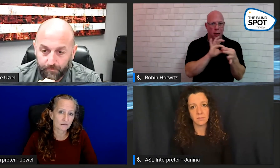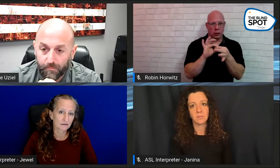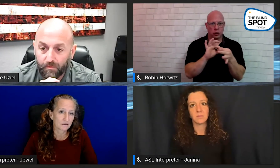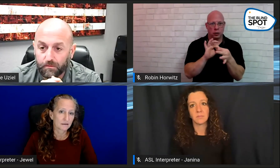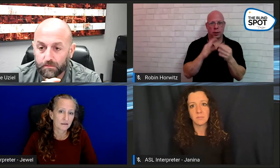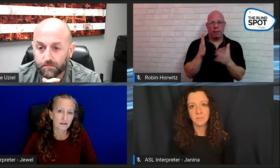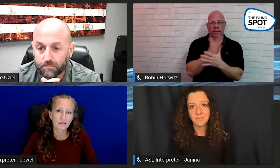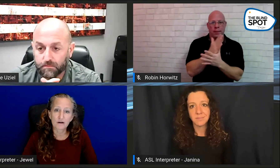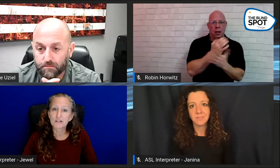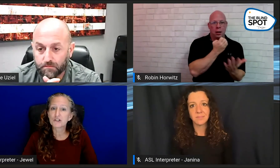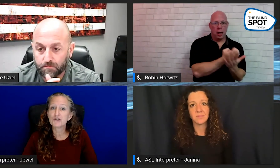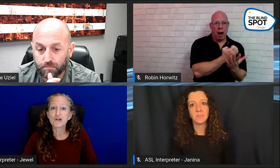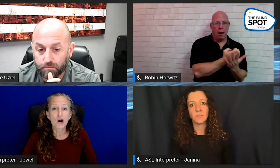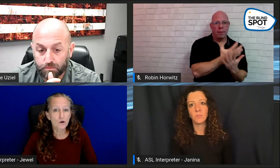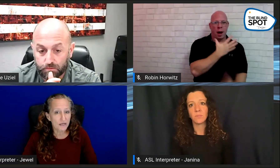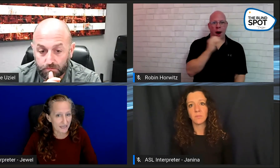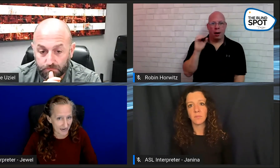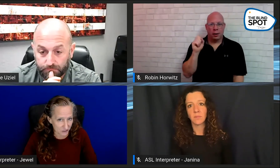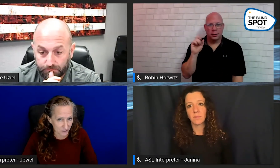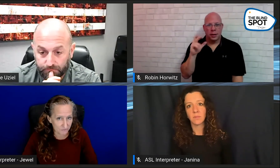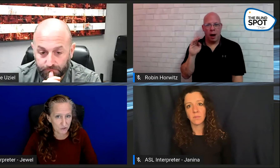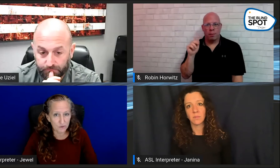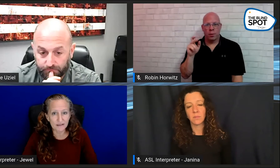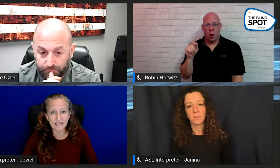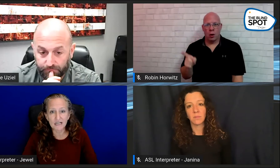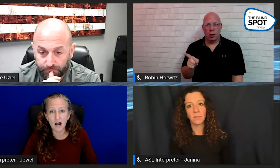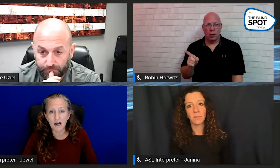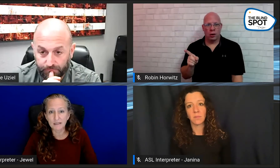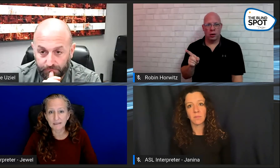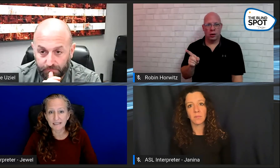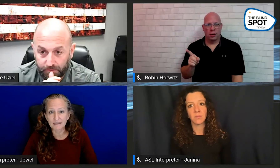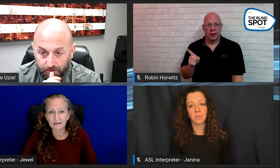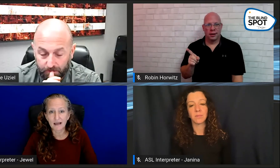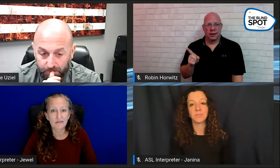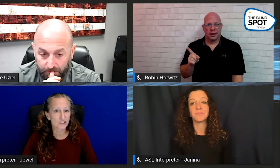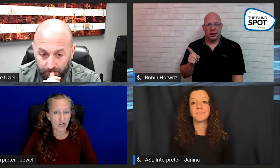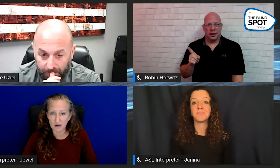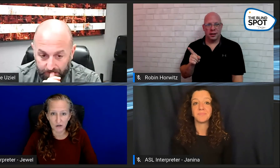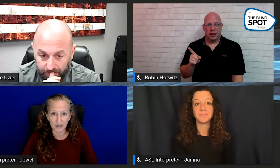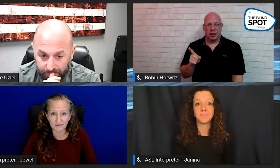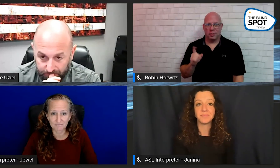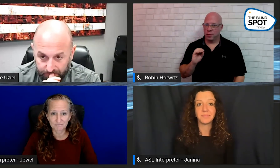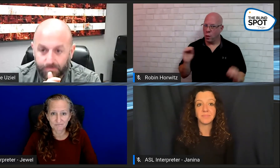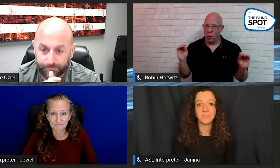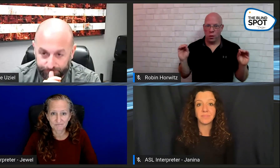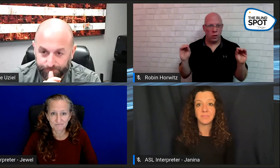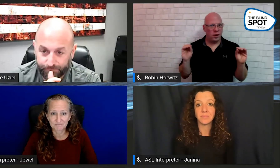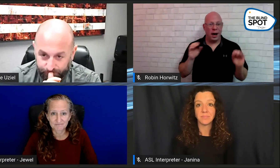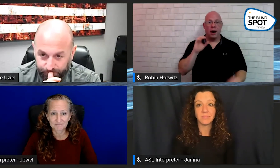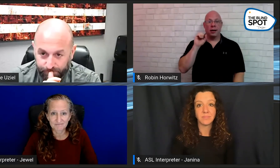point. There is no connection between the economy and the stock market.